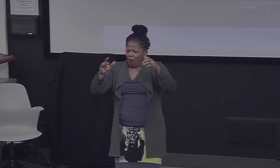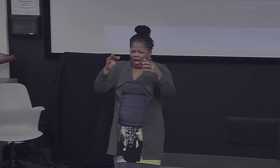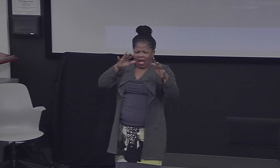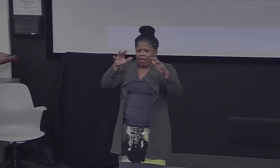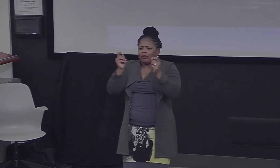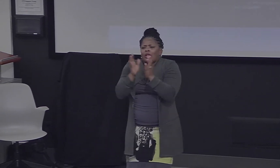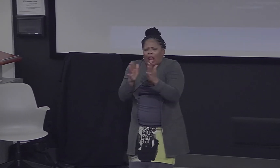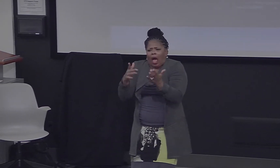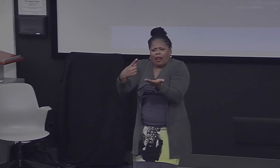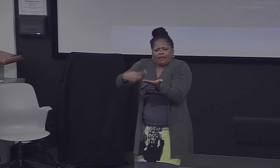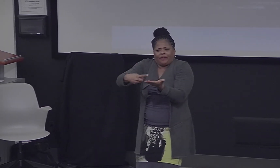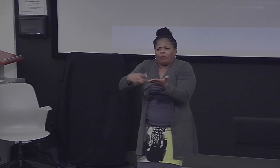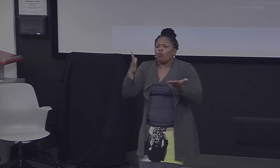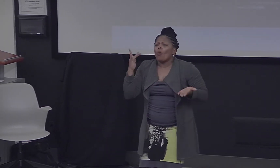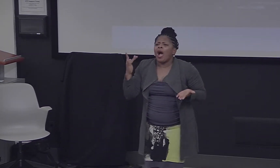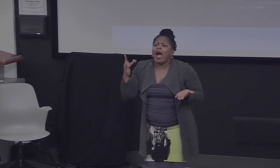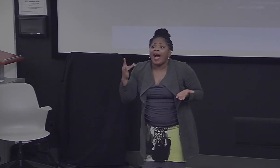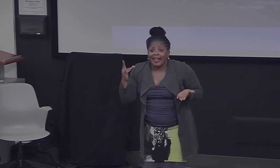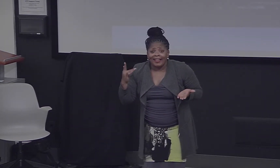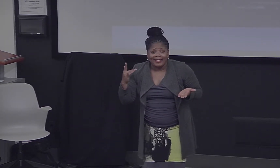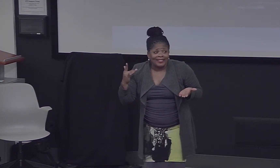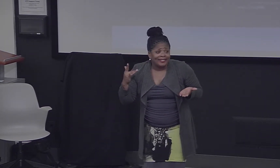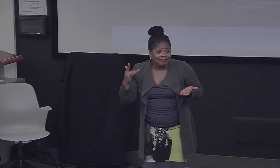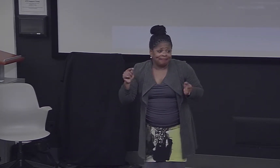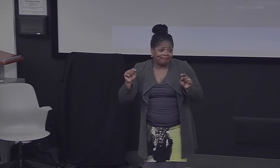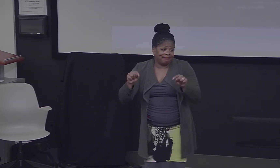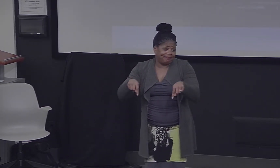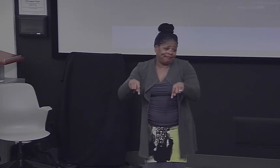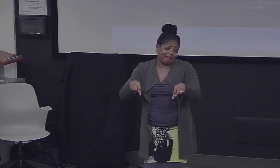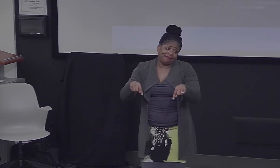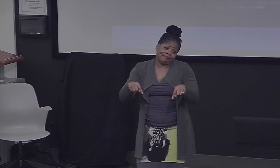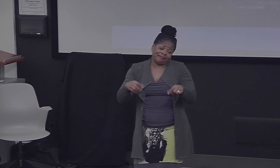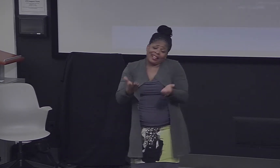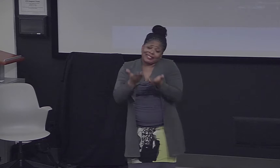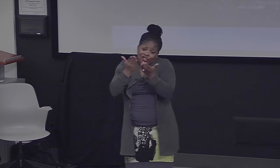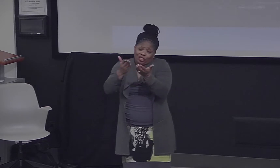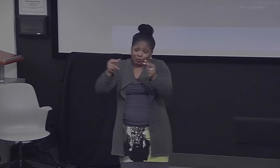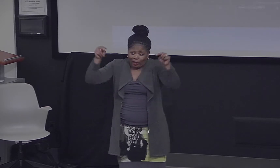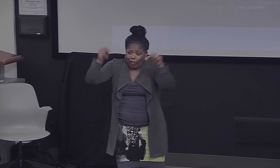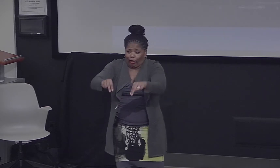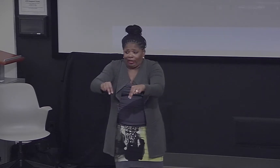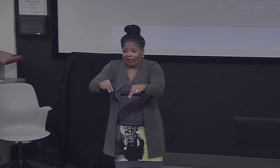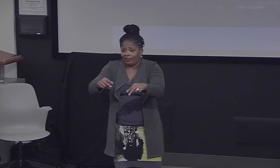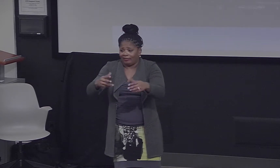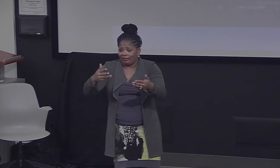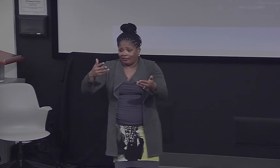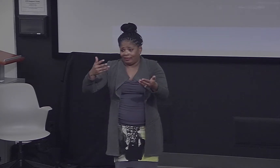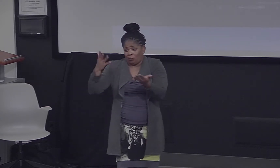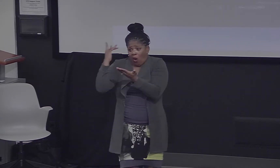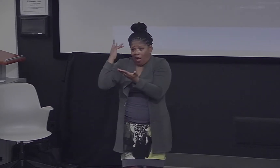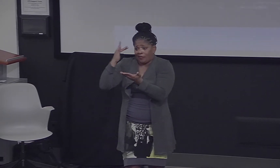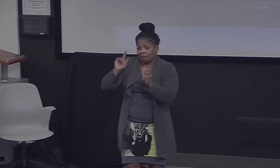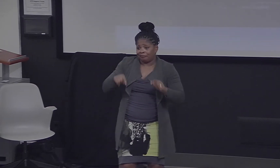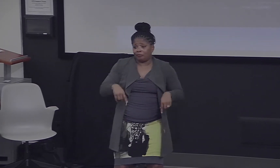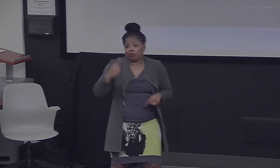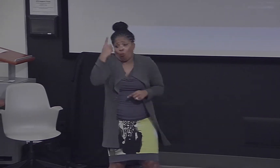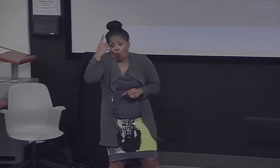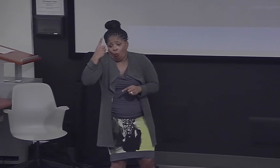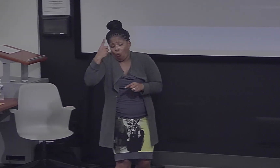Often we feel this sense of mistrust, that there is no access is not happening, and I suggest